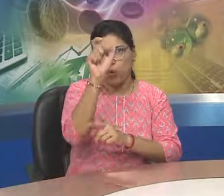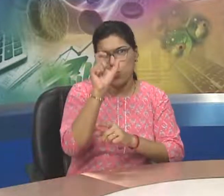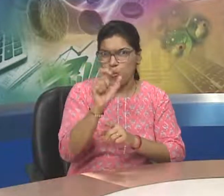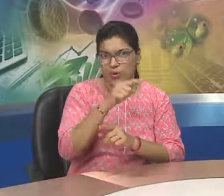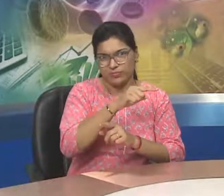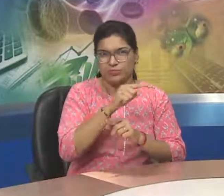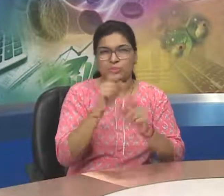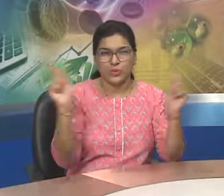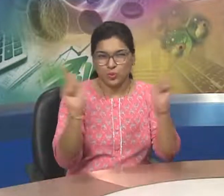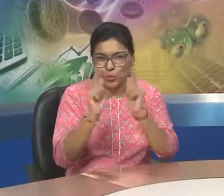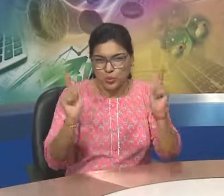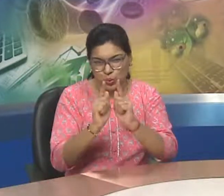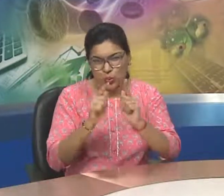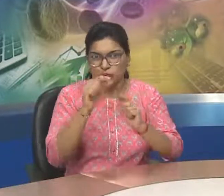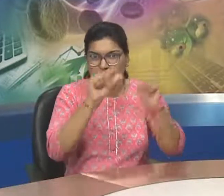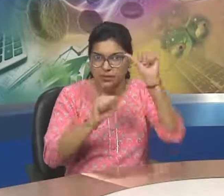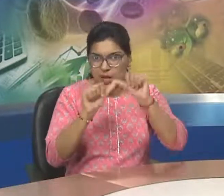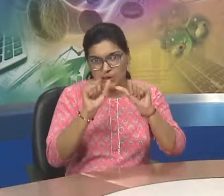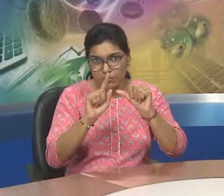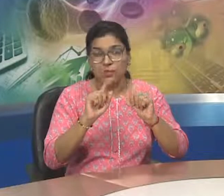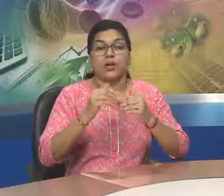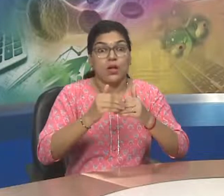So far now words has been finished.